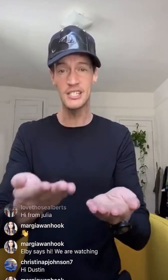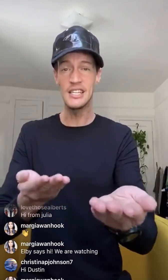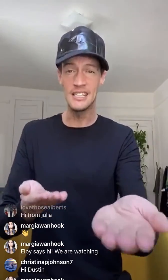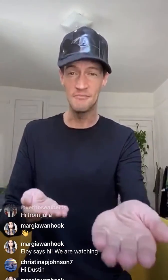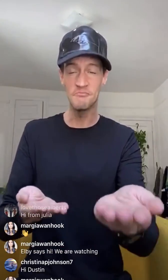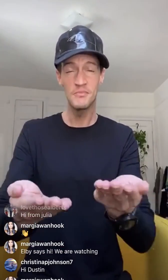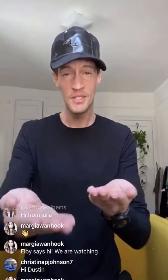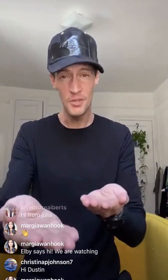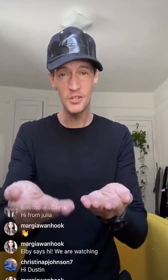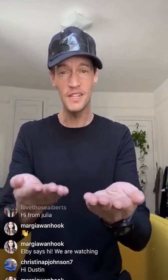The sign for help.